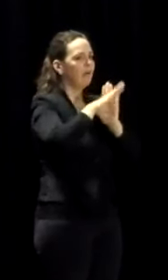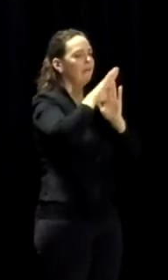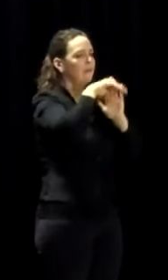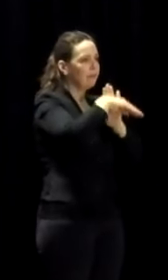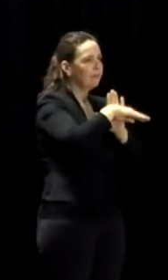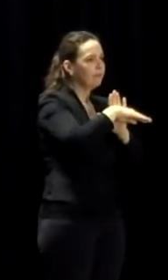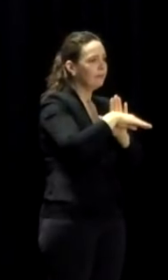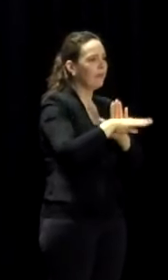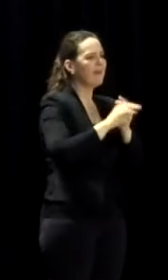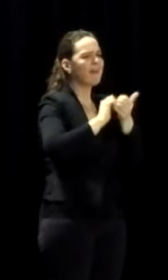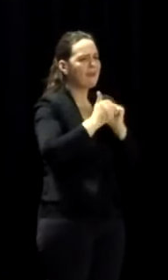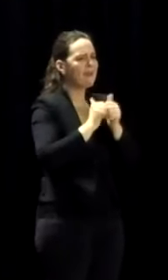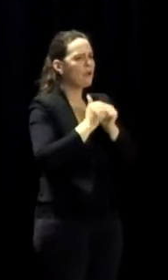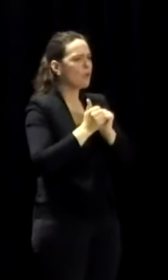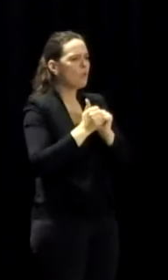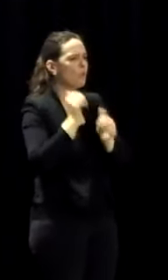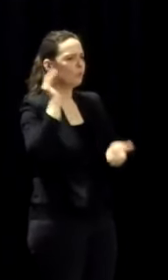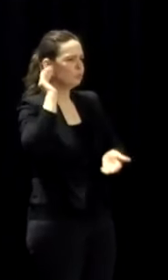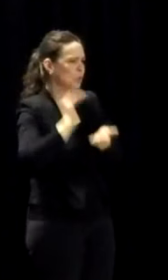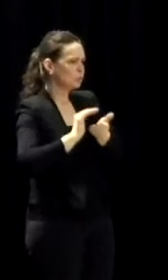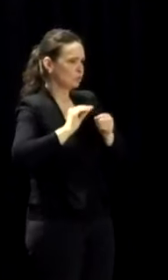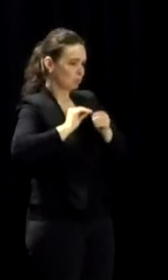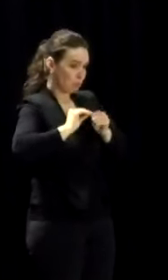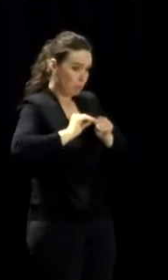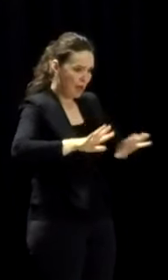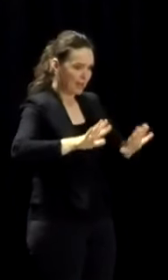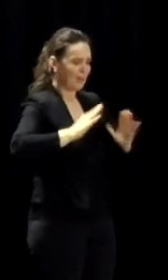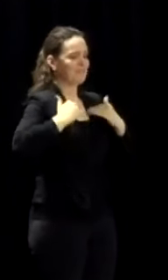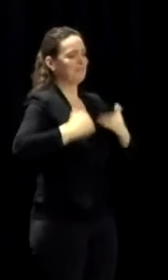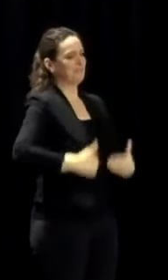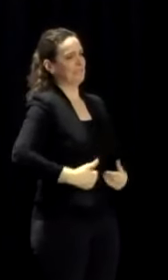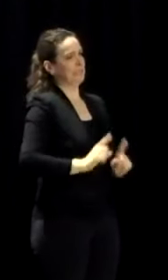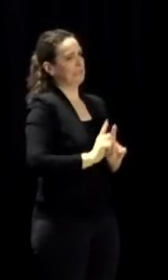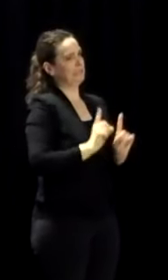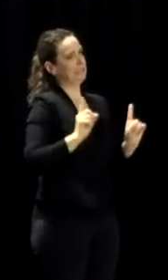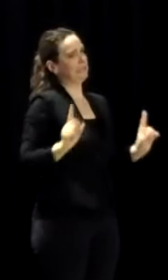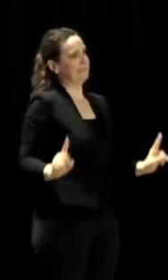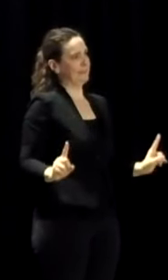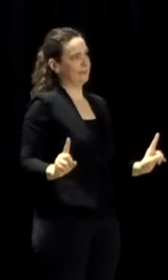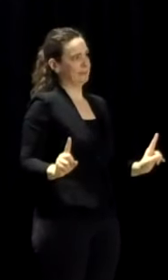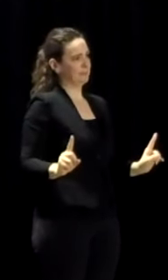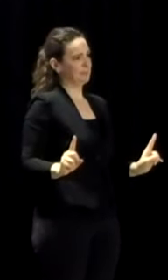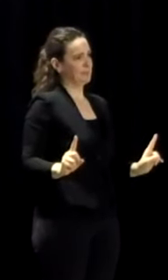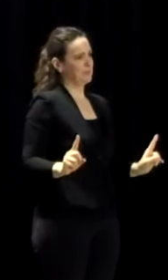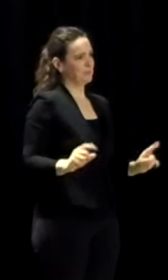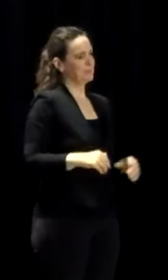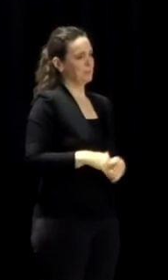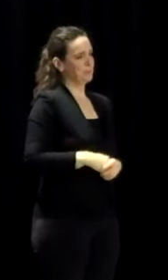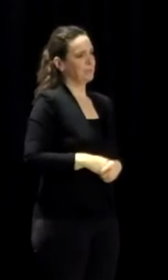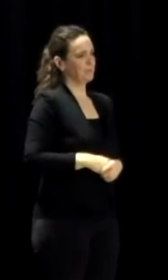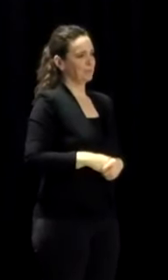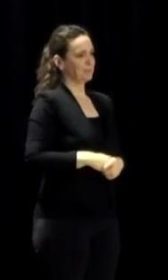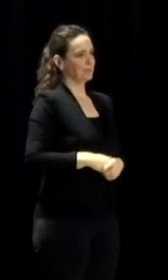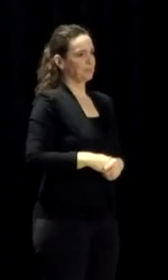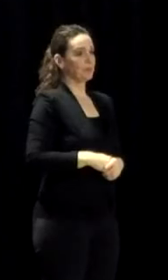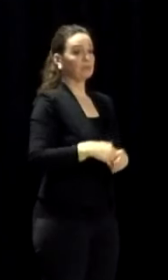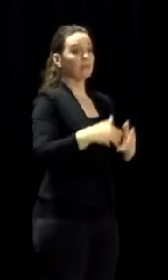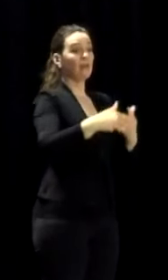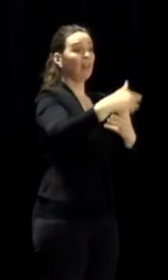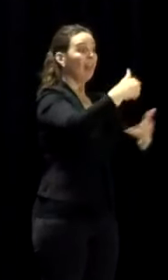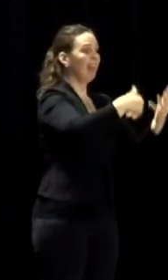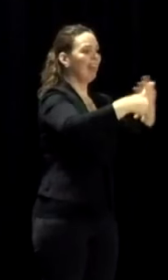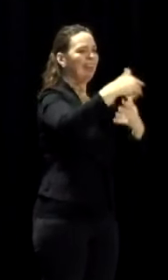And that's really the social distancing, and that's really starving out the contacts. Hopefully if we do that,